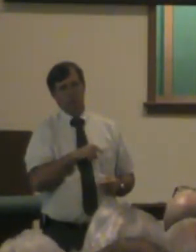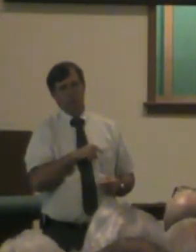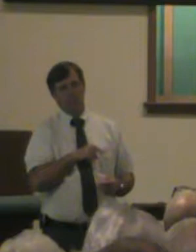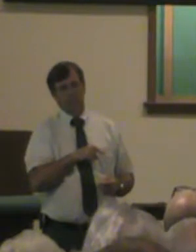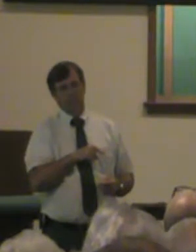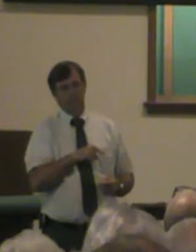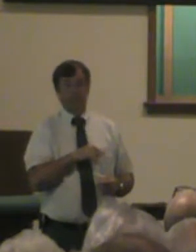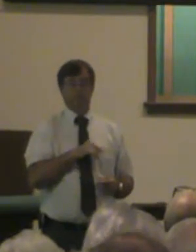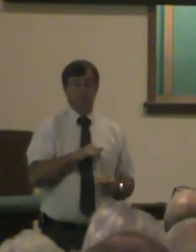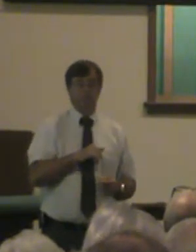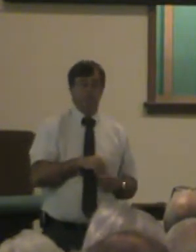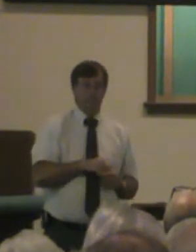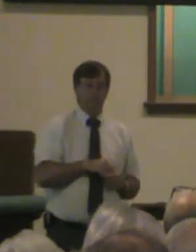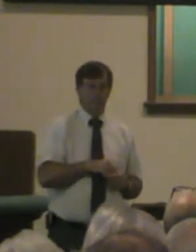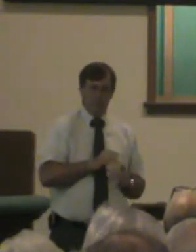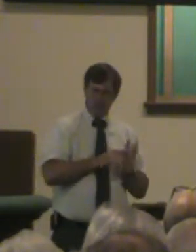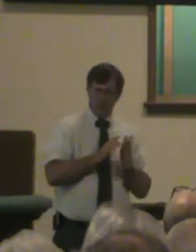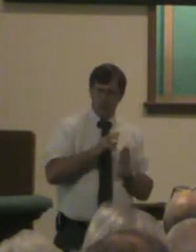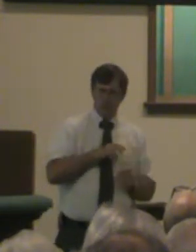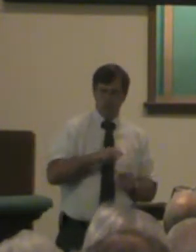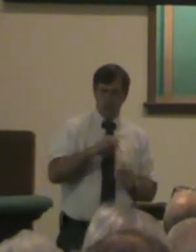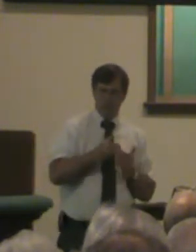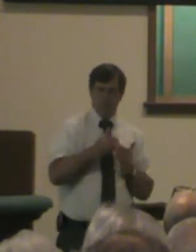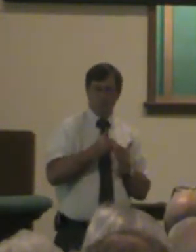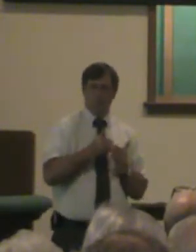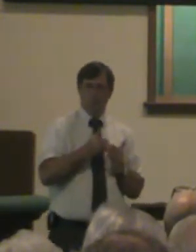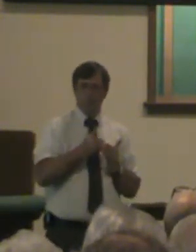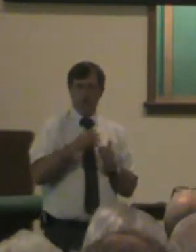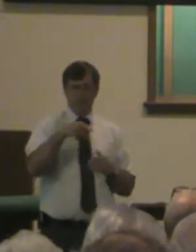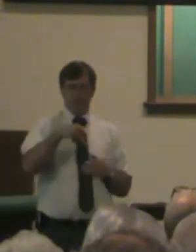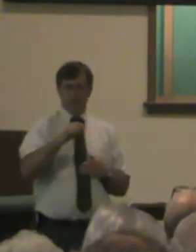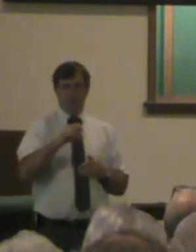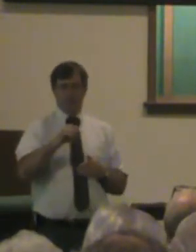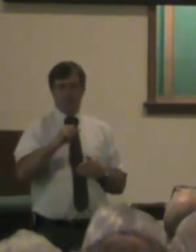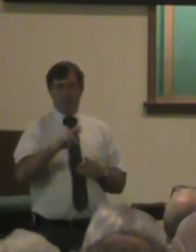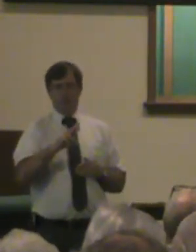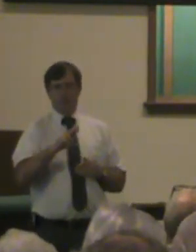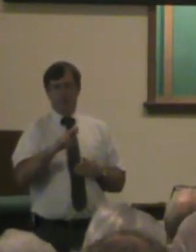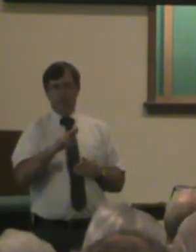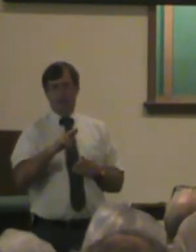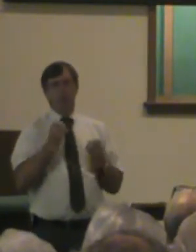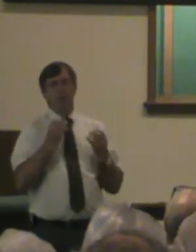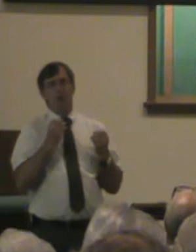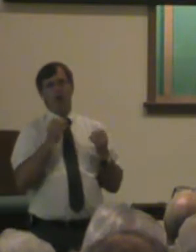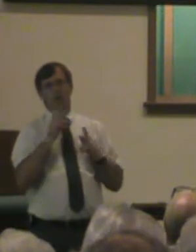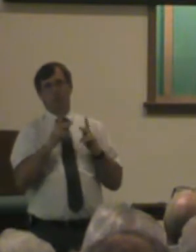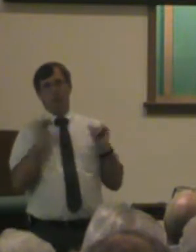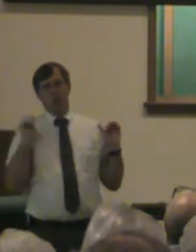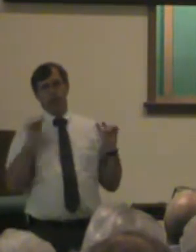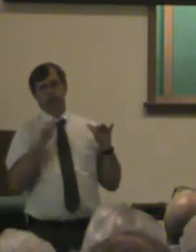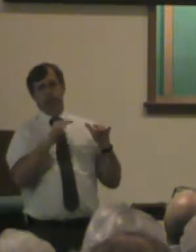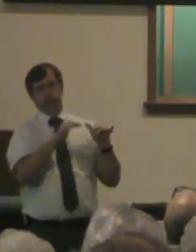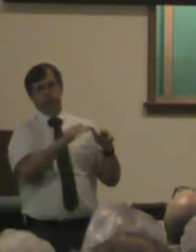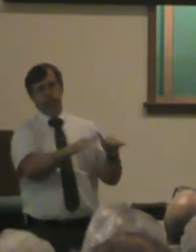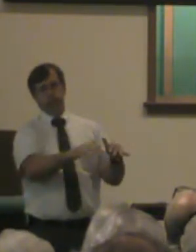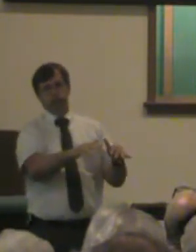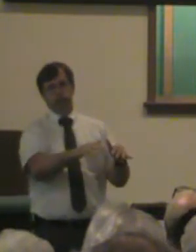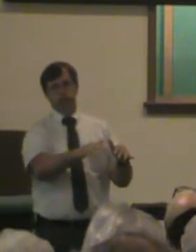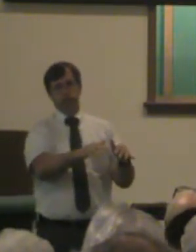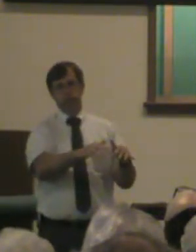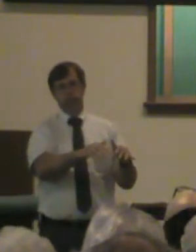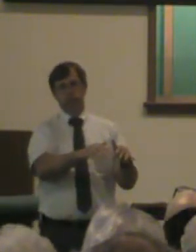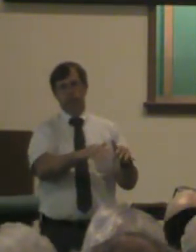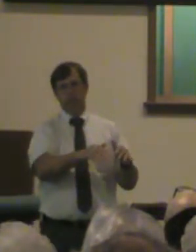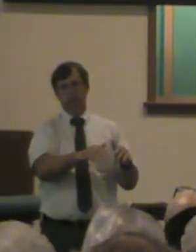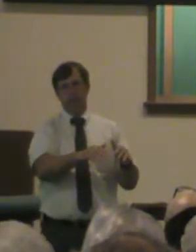They're traveling for the Passover. Millions are coming together to get together. They're convening together on the road of Athens,